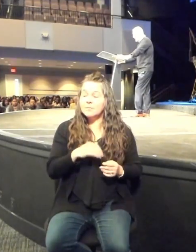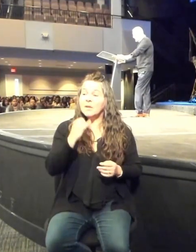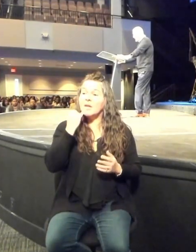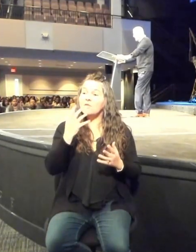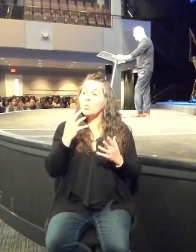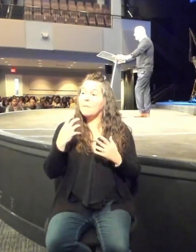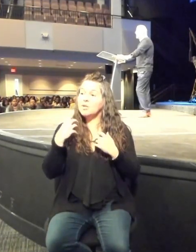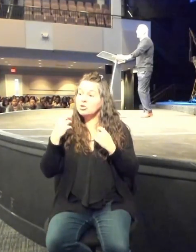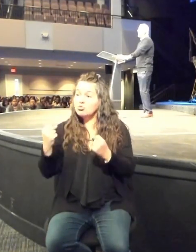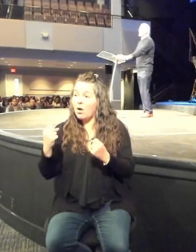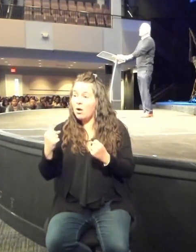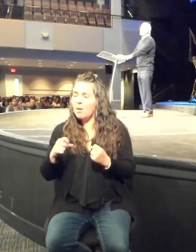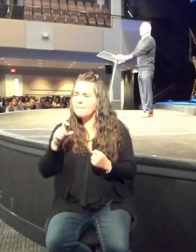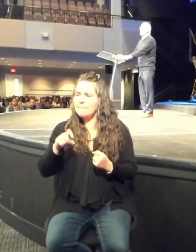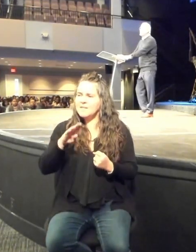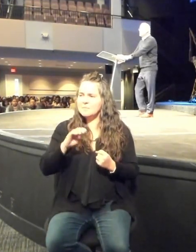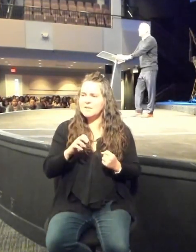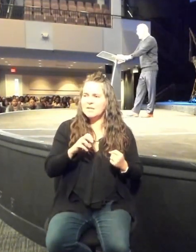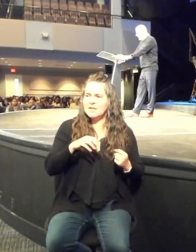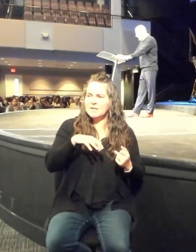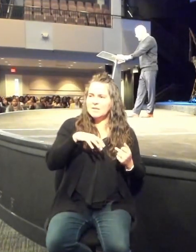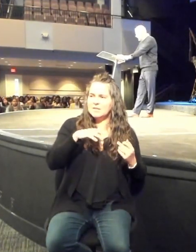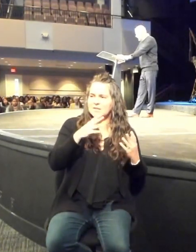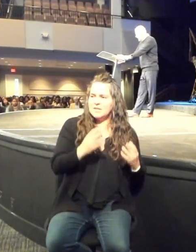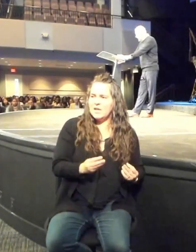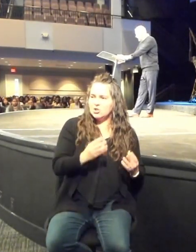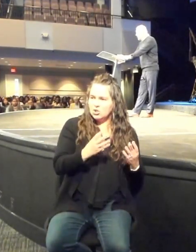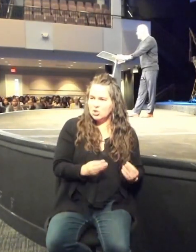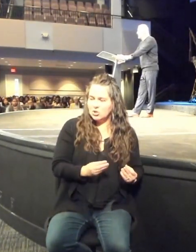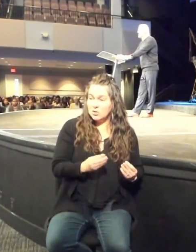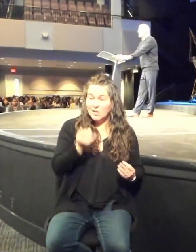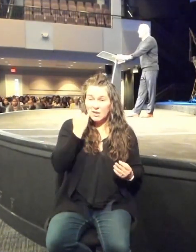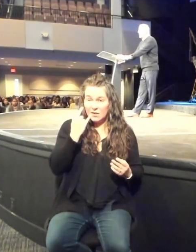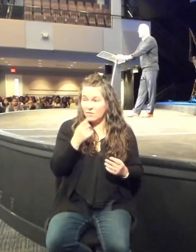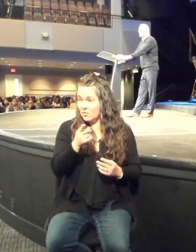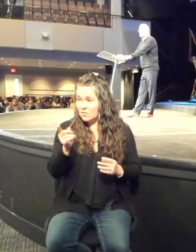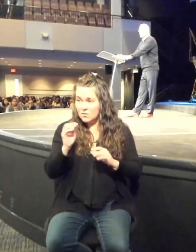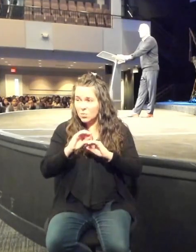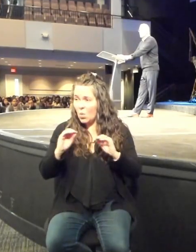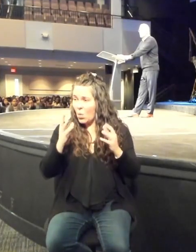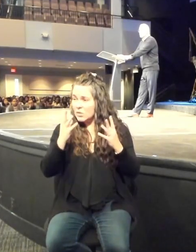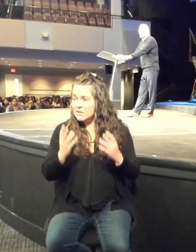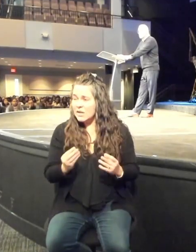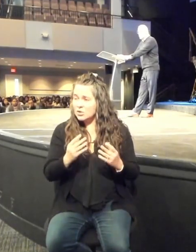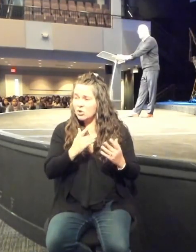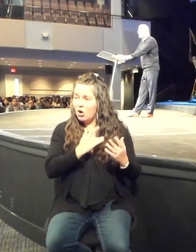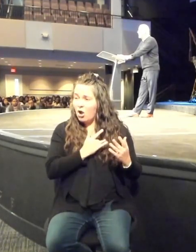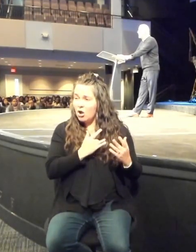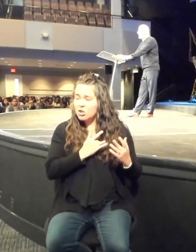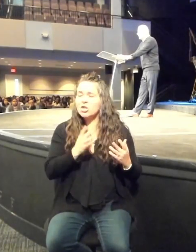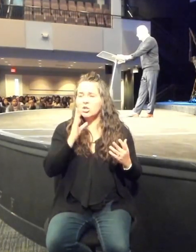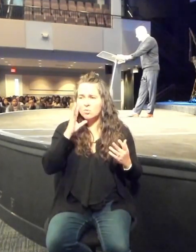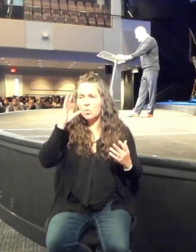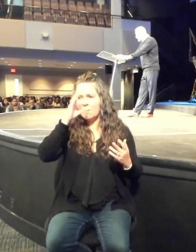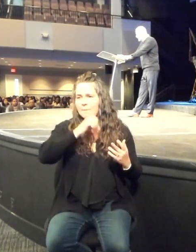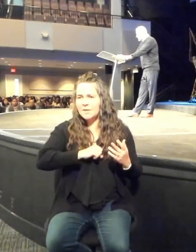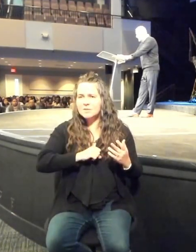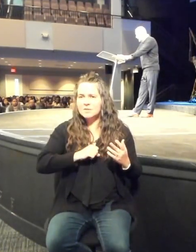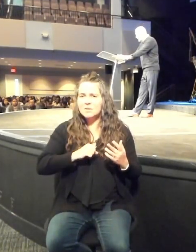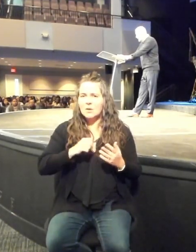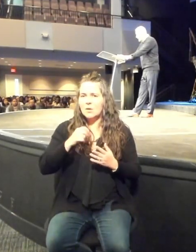tender. And if you never bother to develop a tender heart, you're going to miss the essence of what strength is all about from